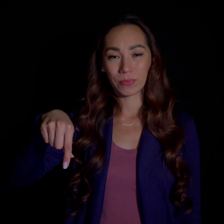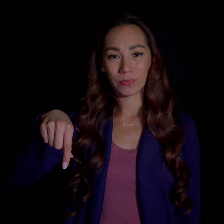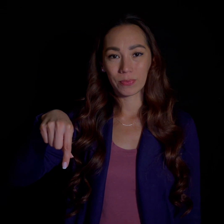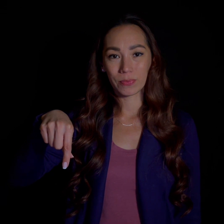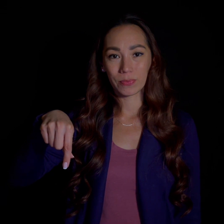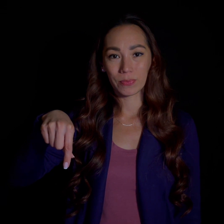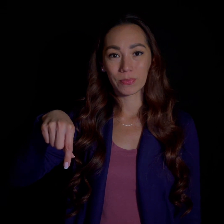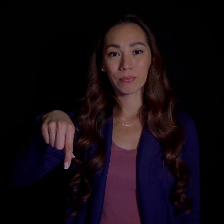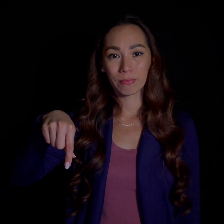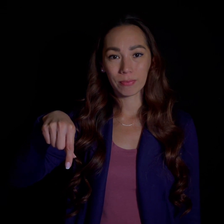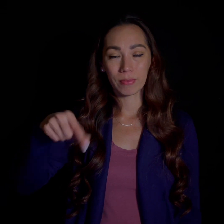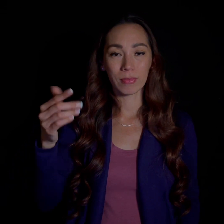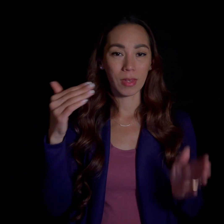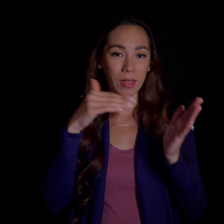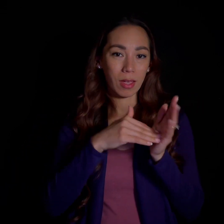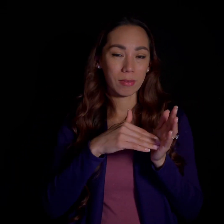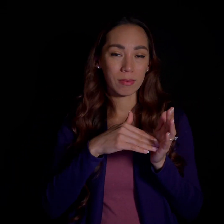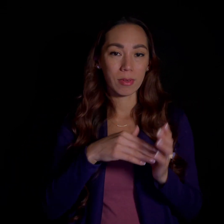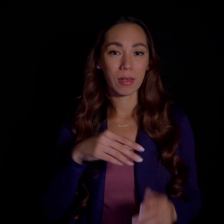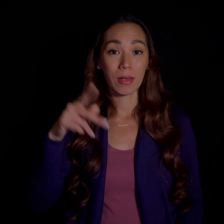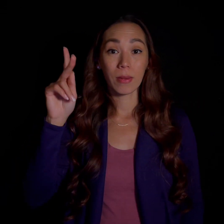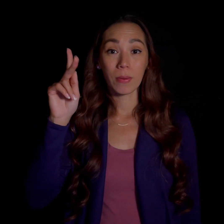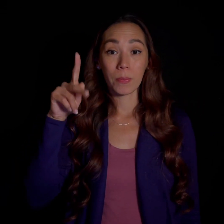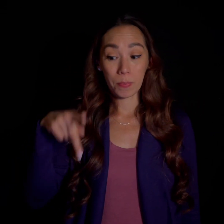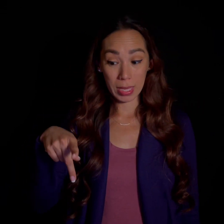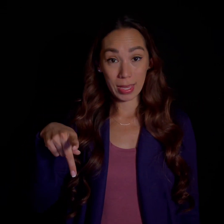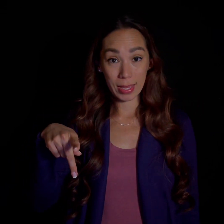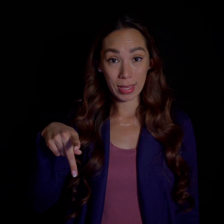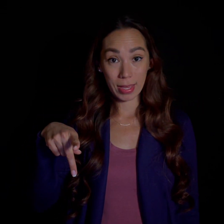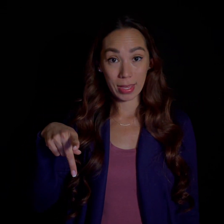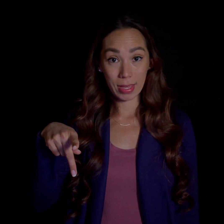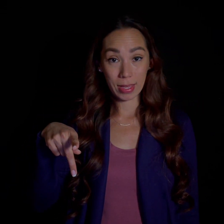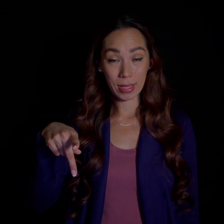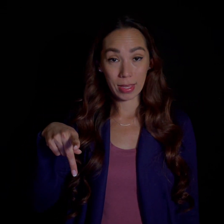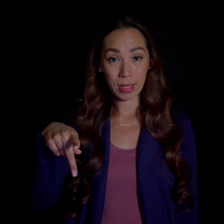go down into the Q. So again, P,